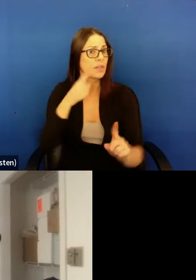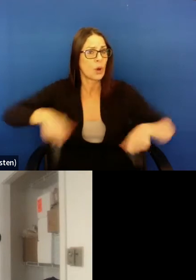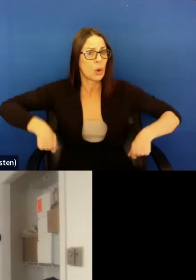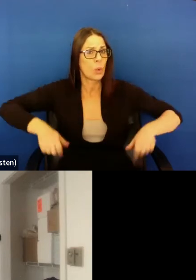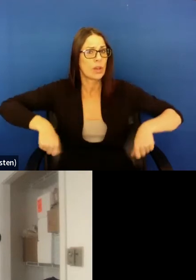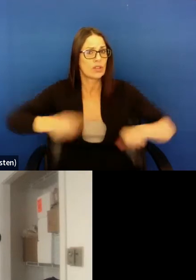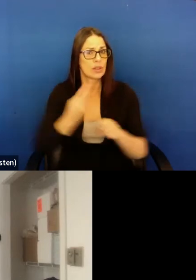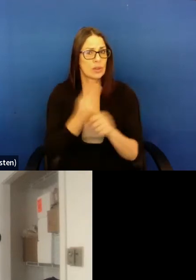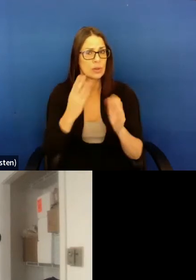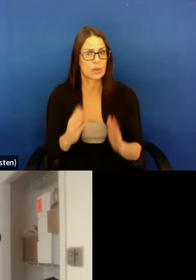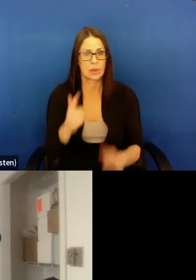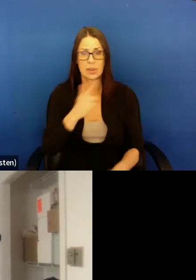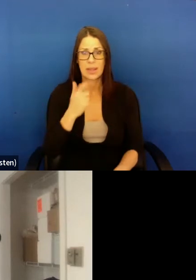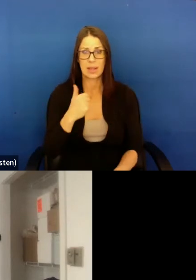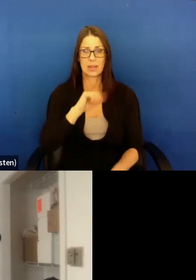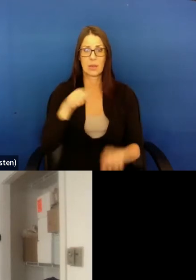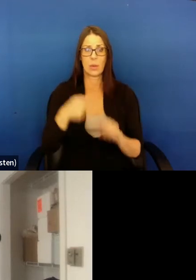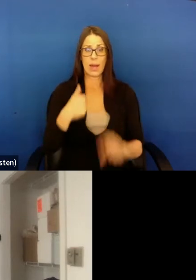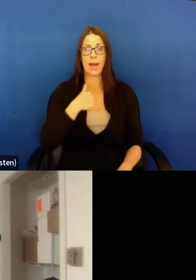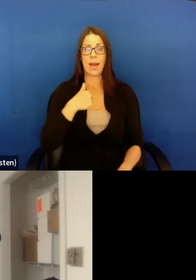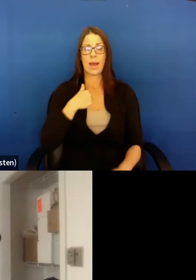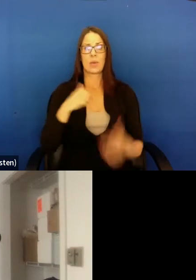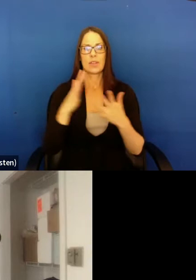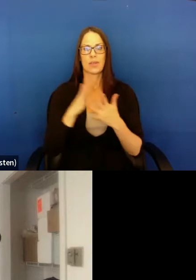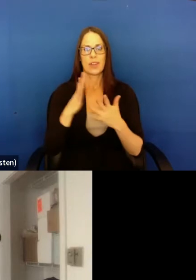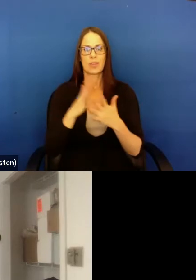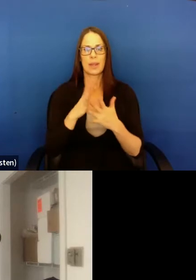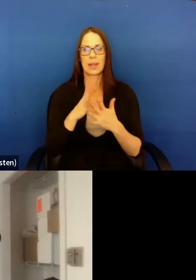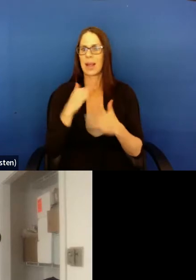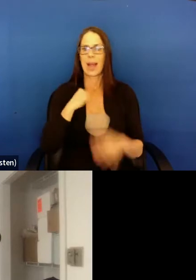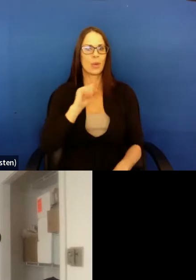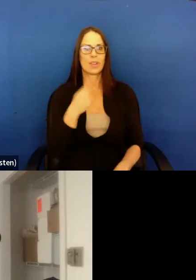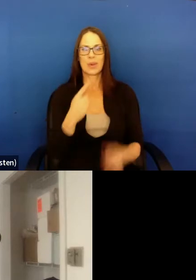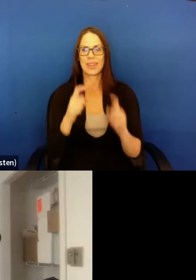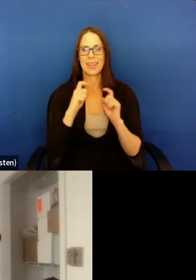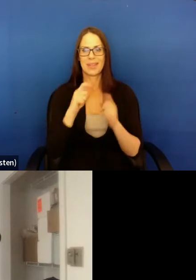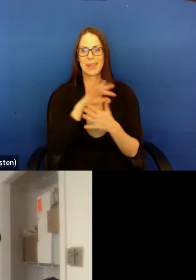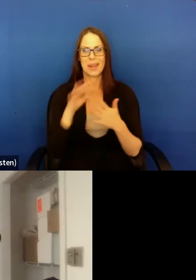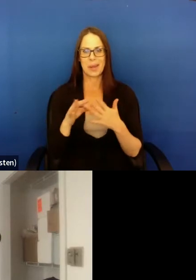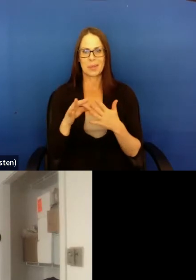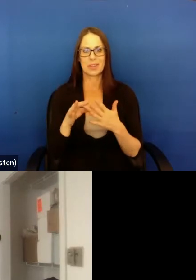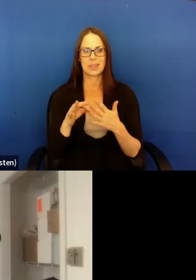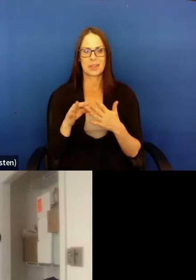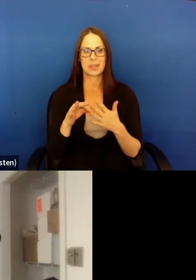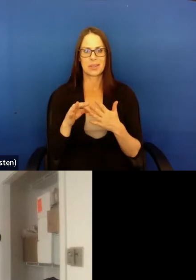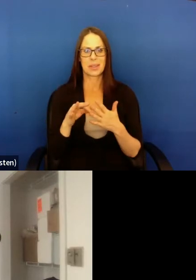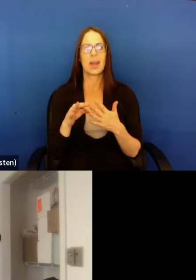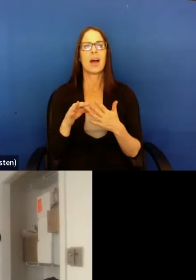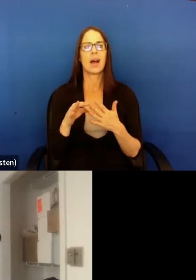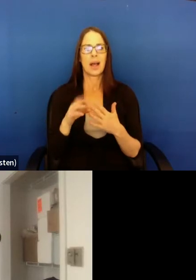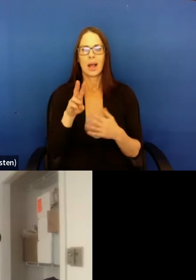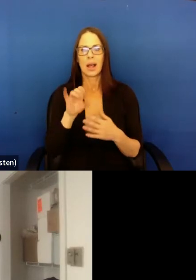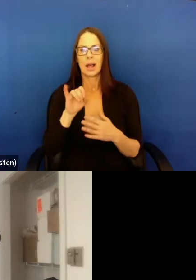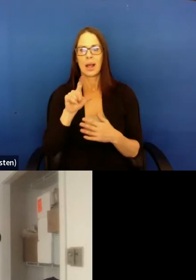Because when I was a freshman, I was only given the options of Willis Hall